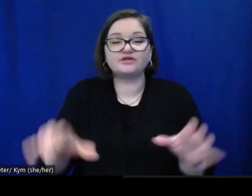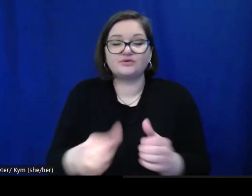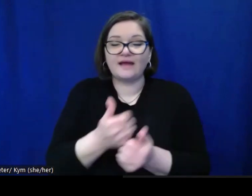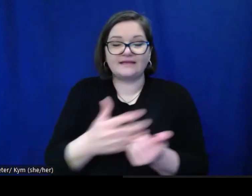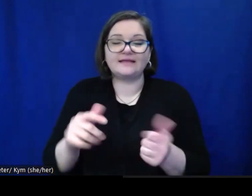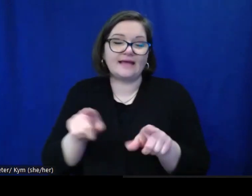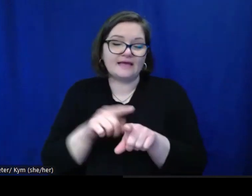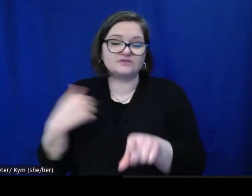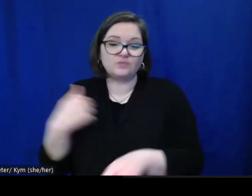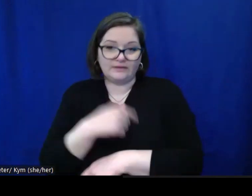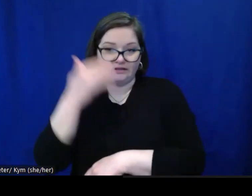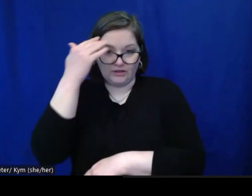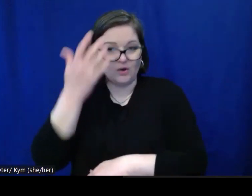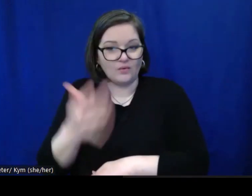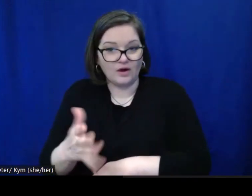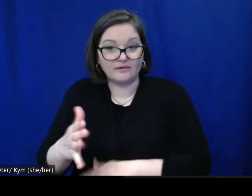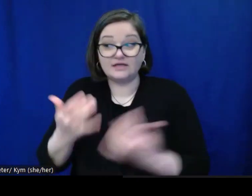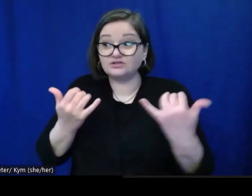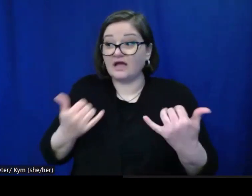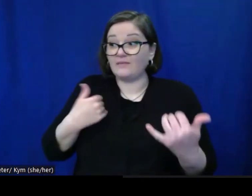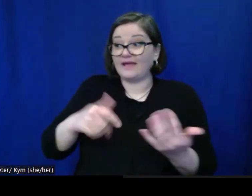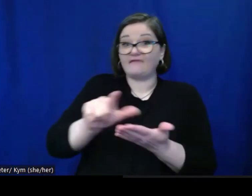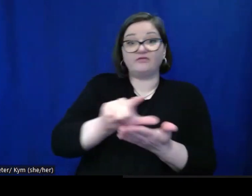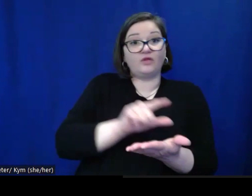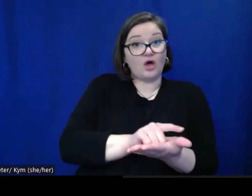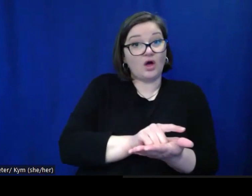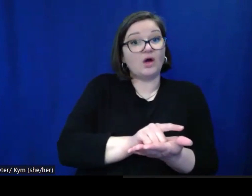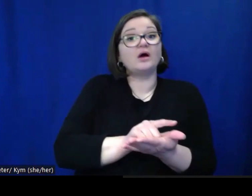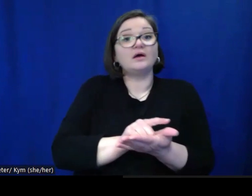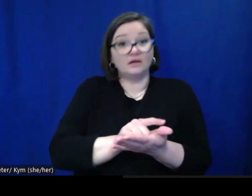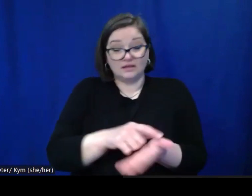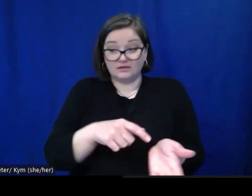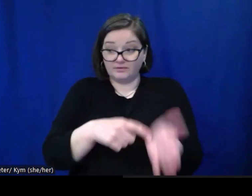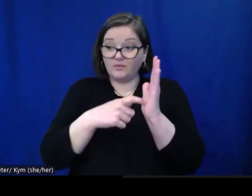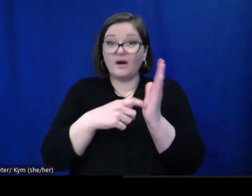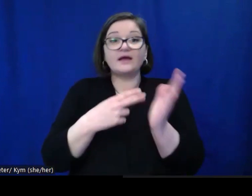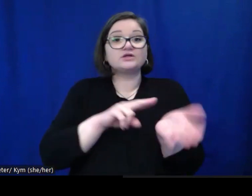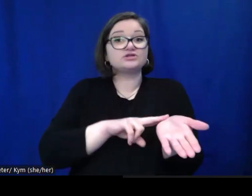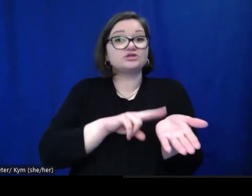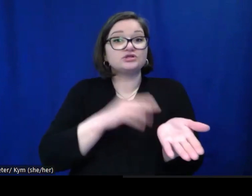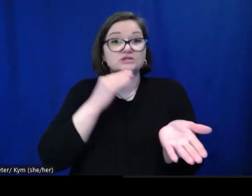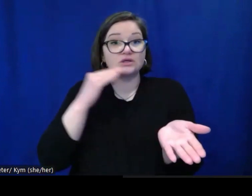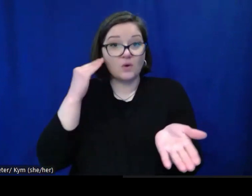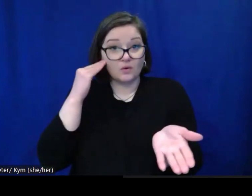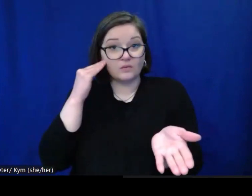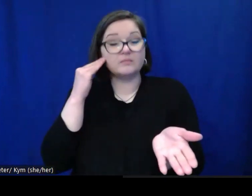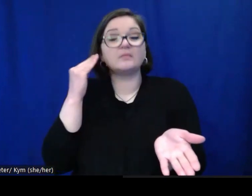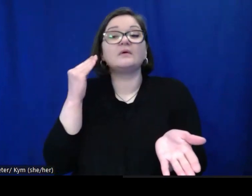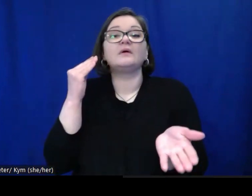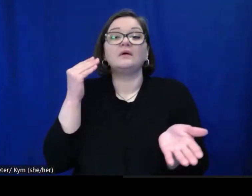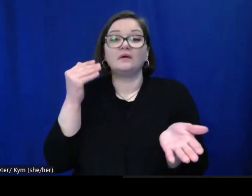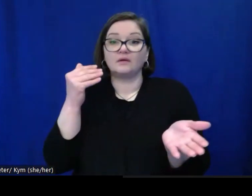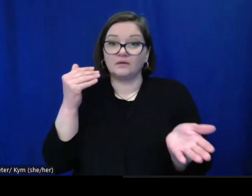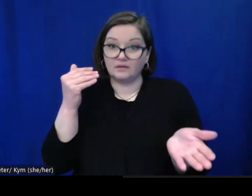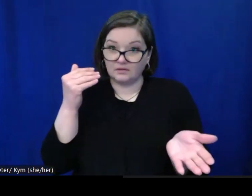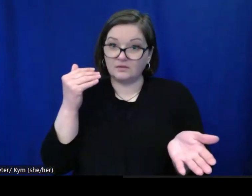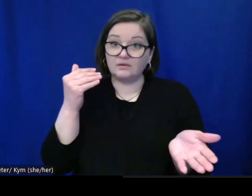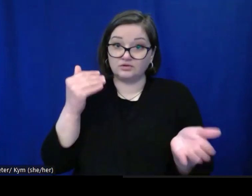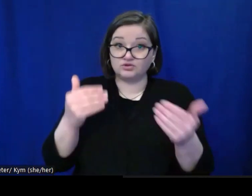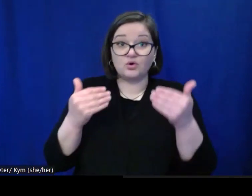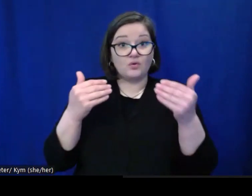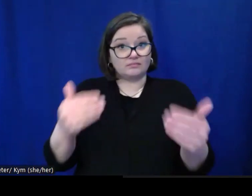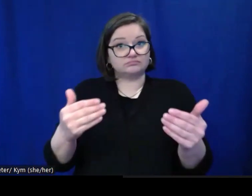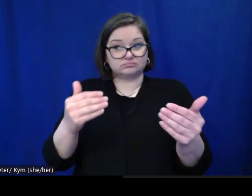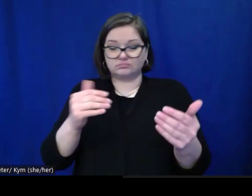so there's now legislation to require nursing homes to have X number